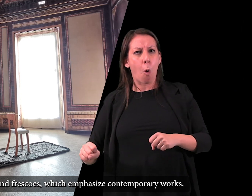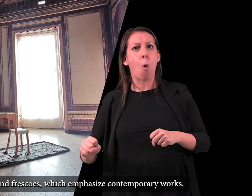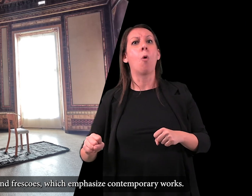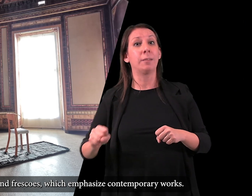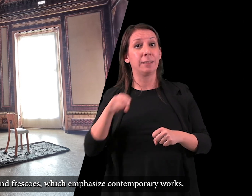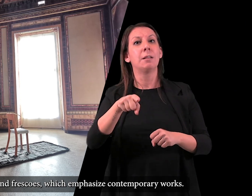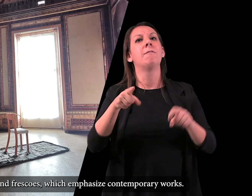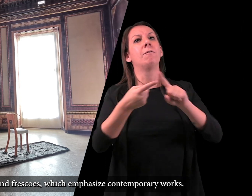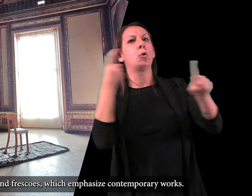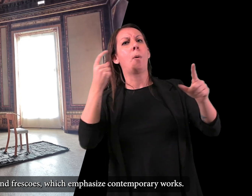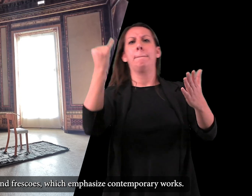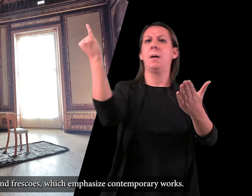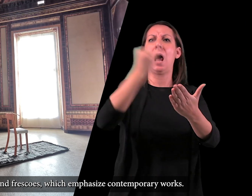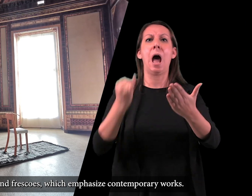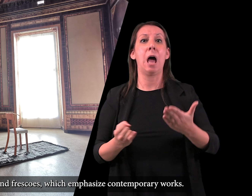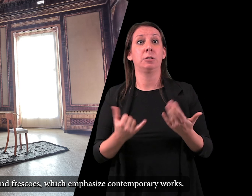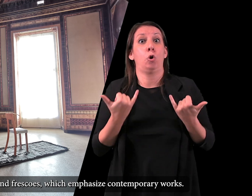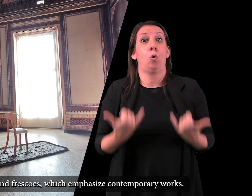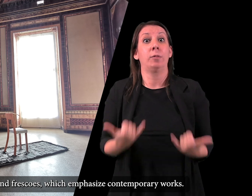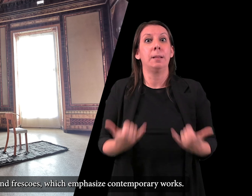contemporary works.